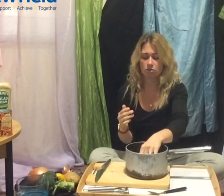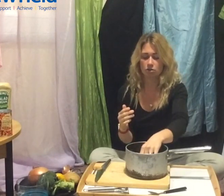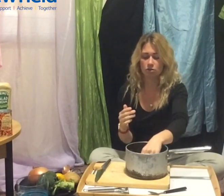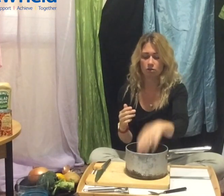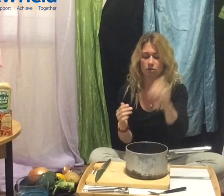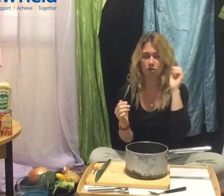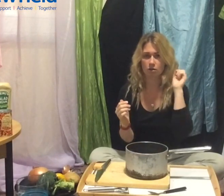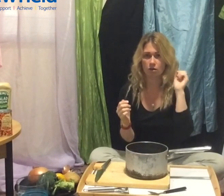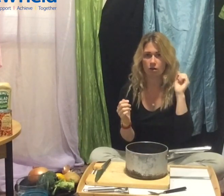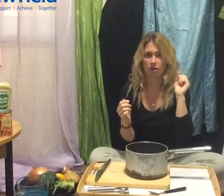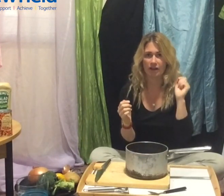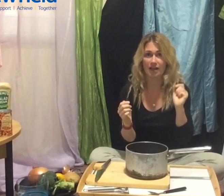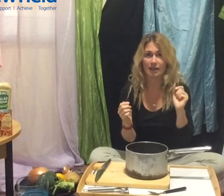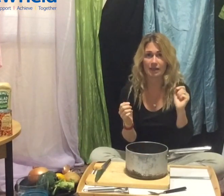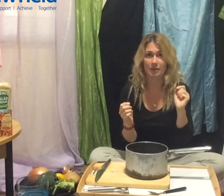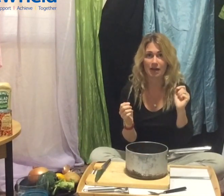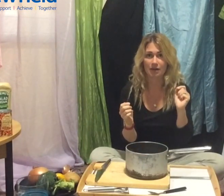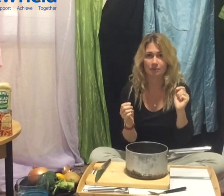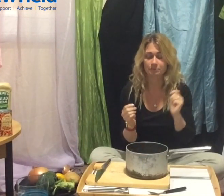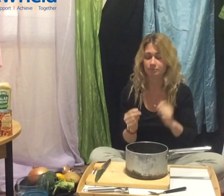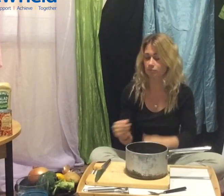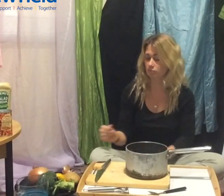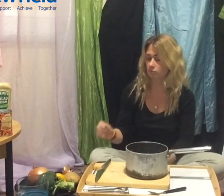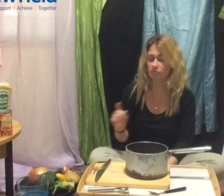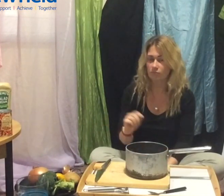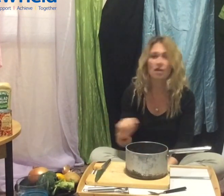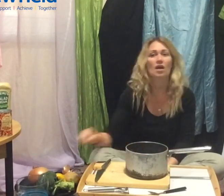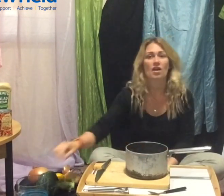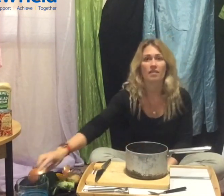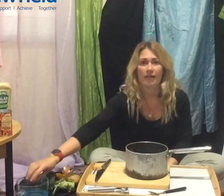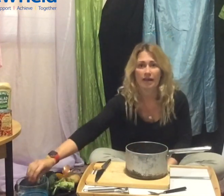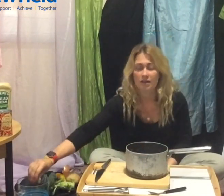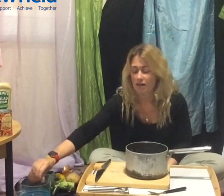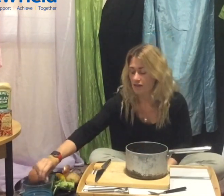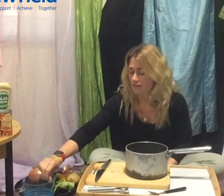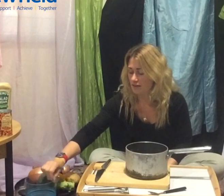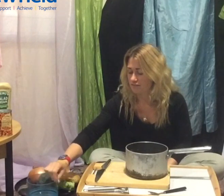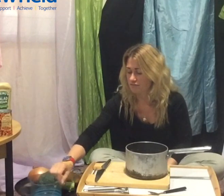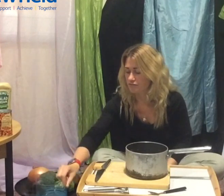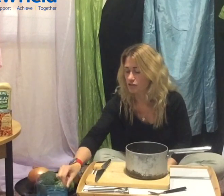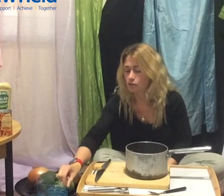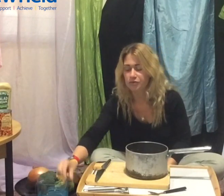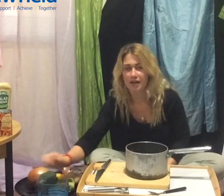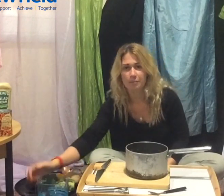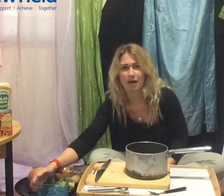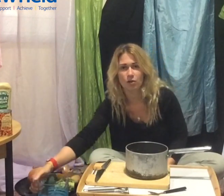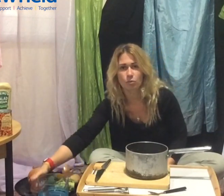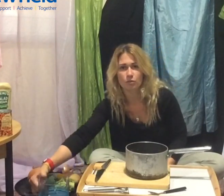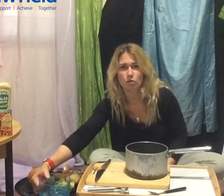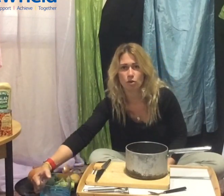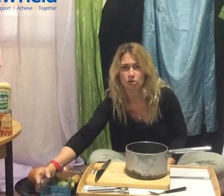stone in the pan. Then they filled their pan up with water